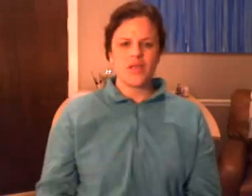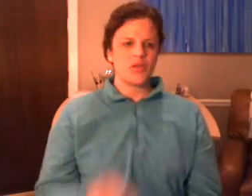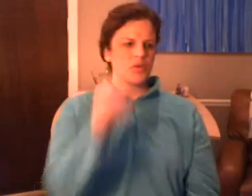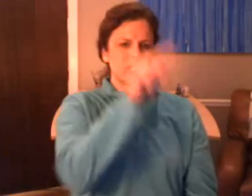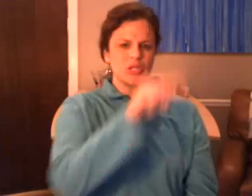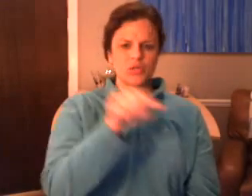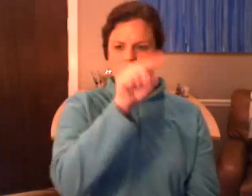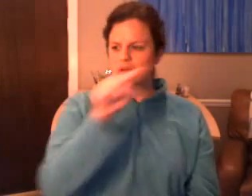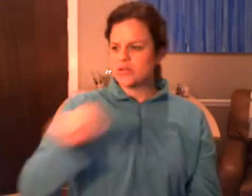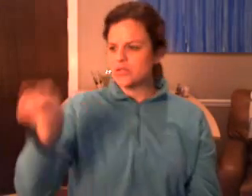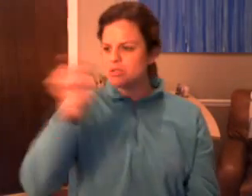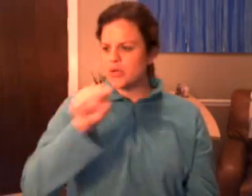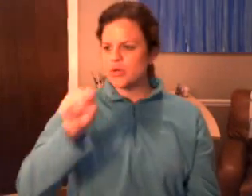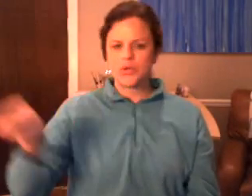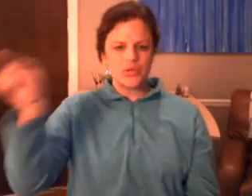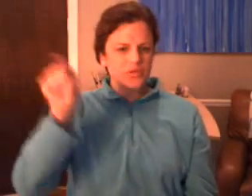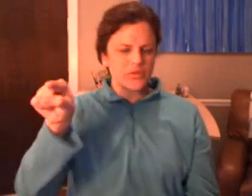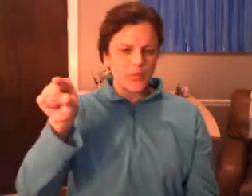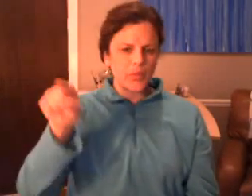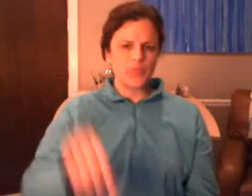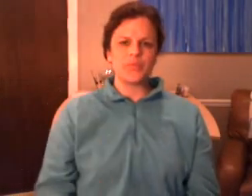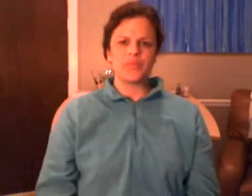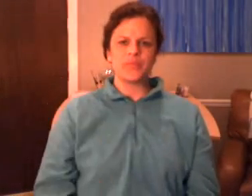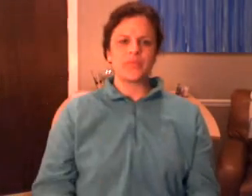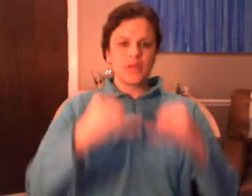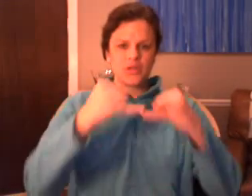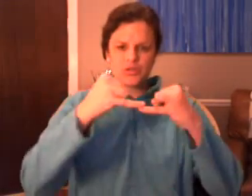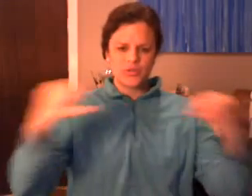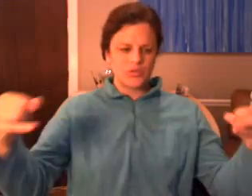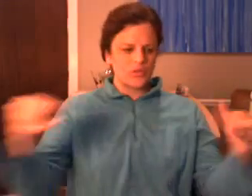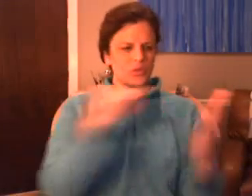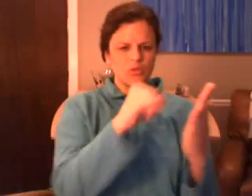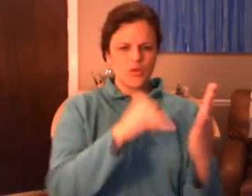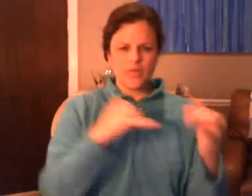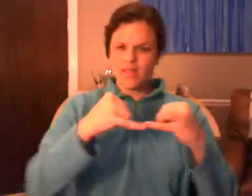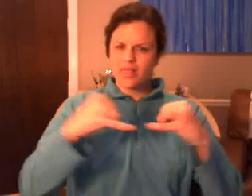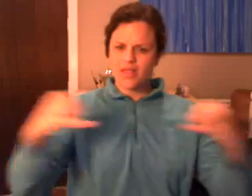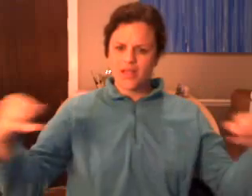problem right, you could draw the circles, or you could draw a number line like we did in this presentation.